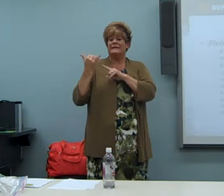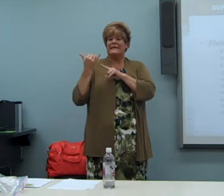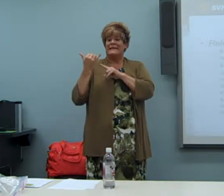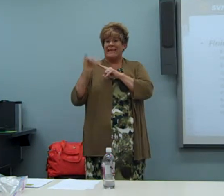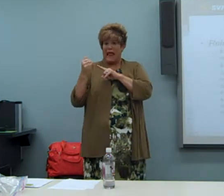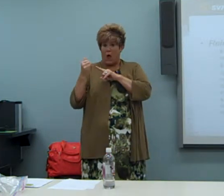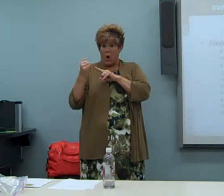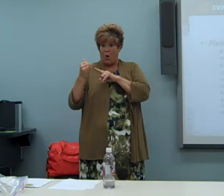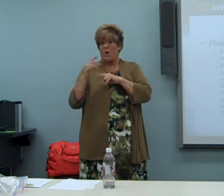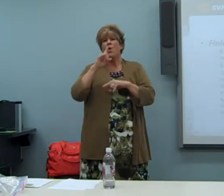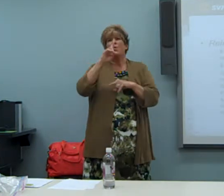work.